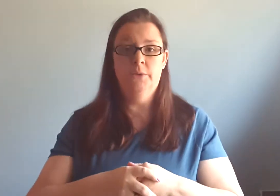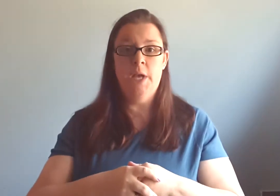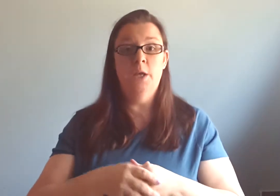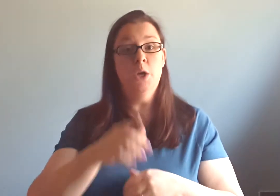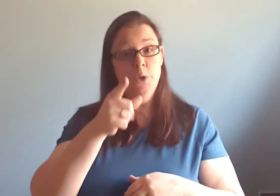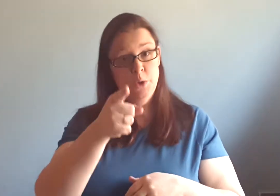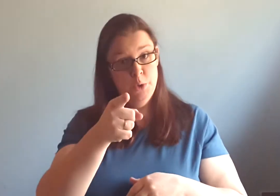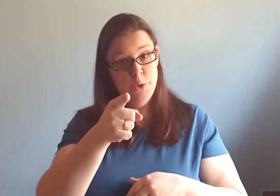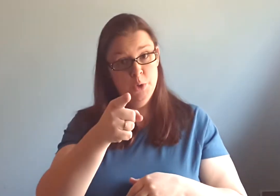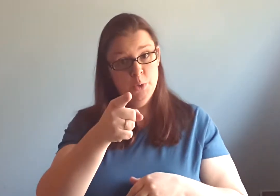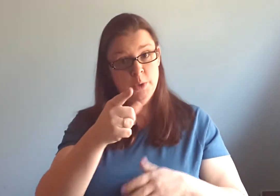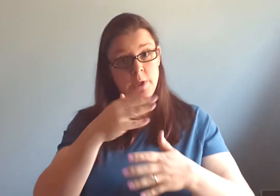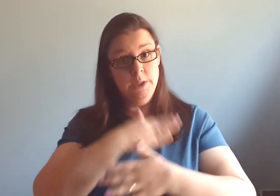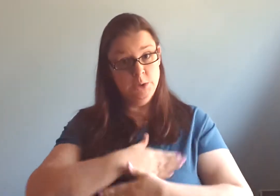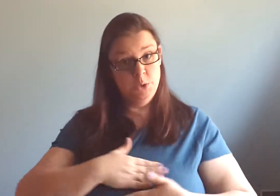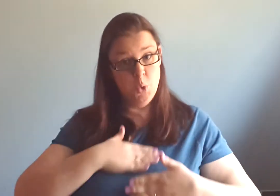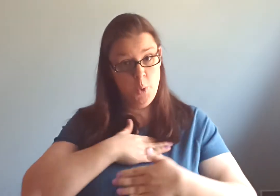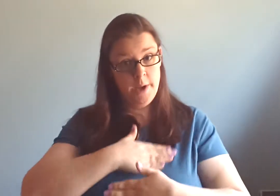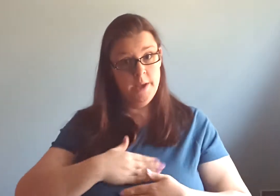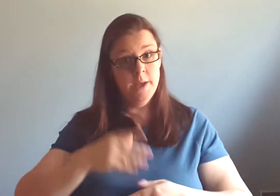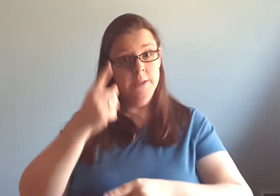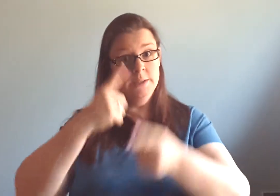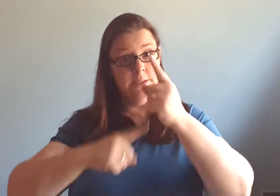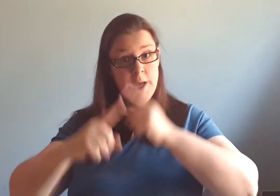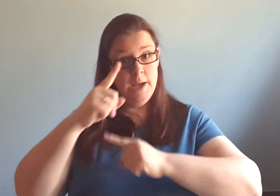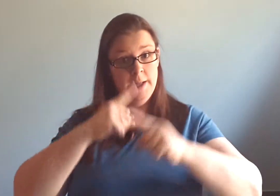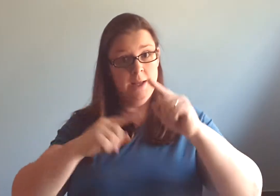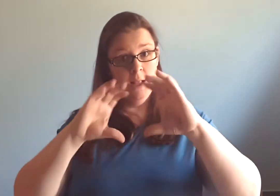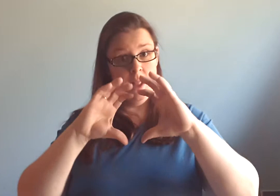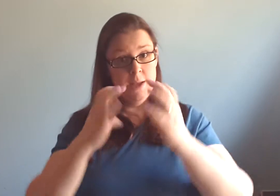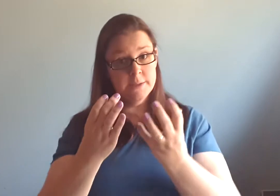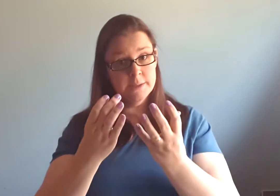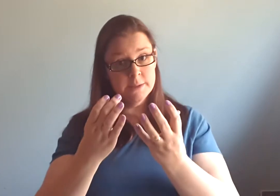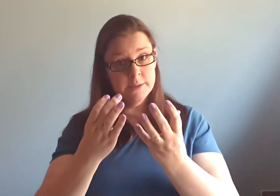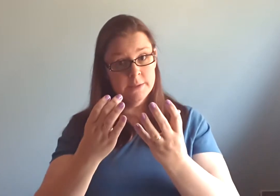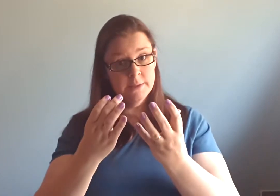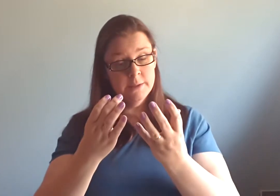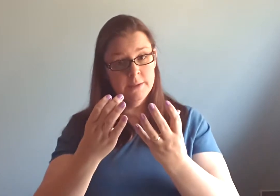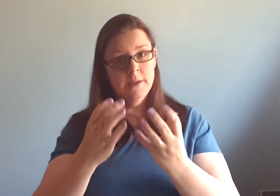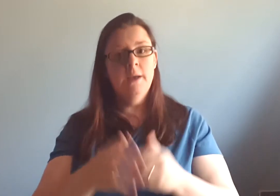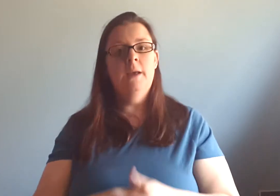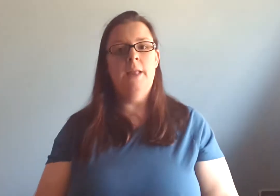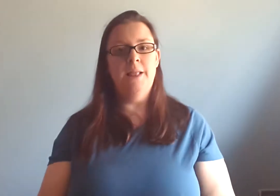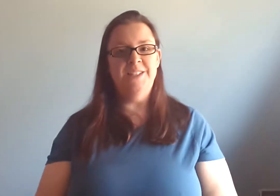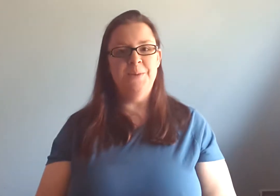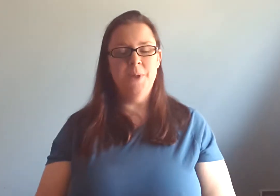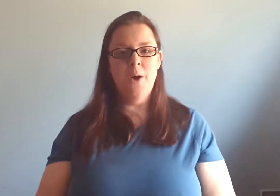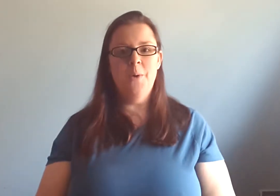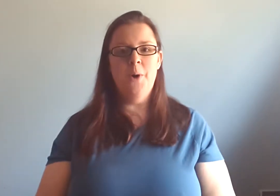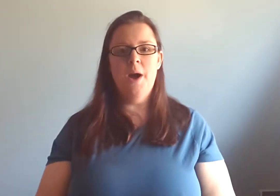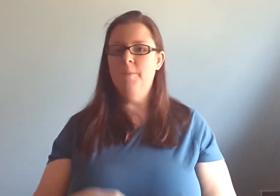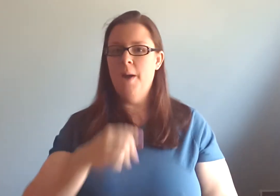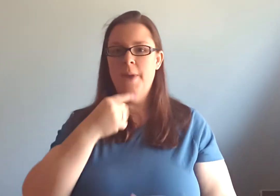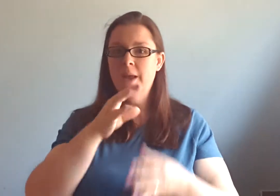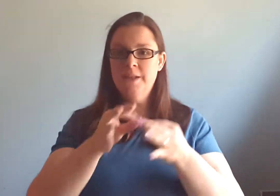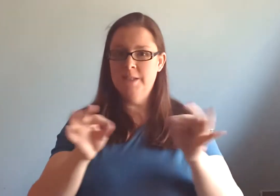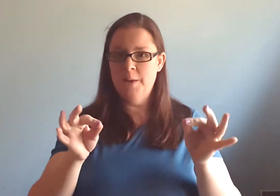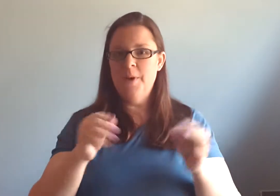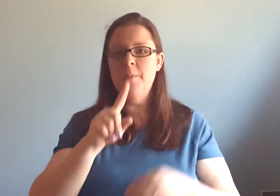say, do you enjoy signing class? That lets them know I'm not making a statement, I'm